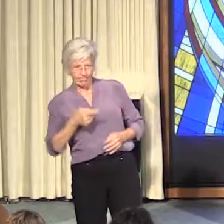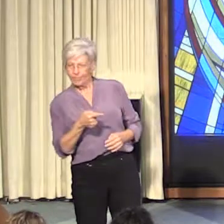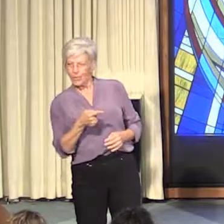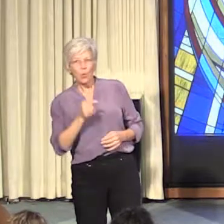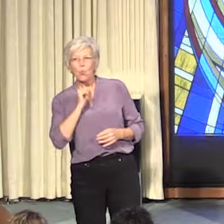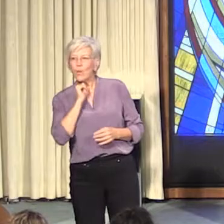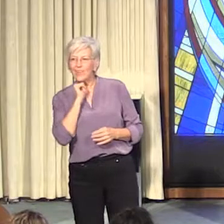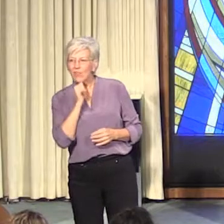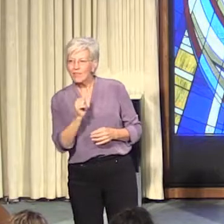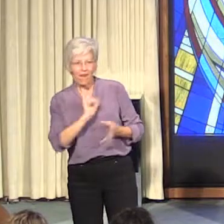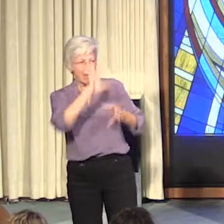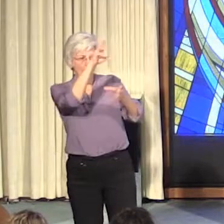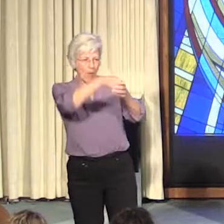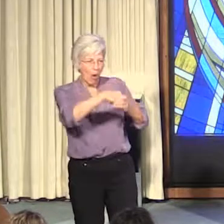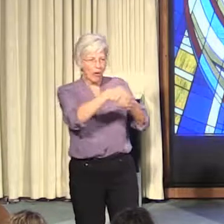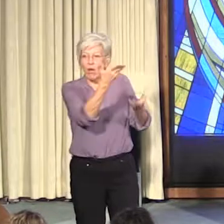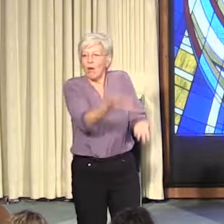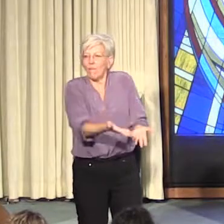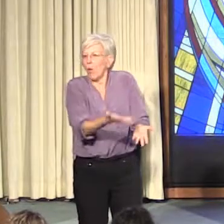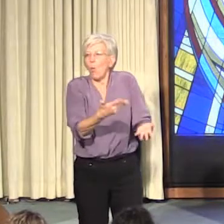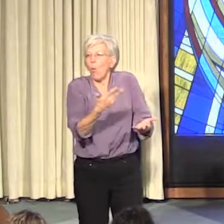is.